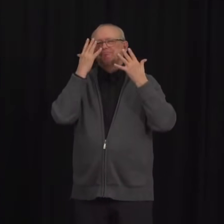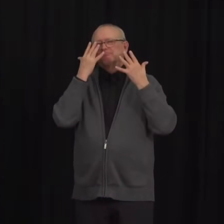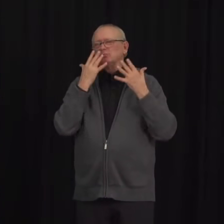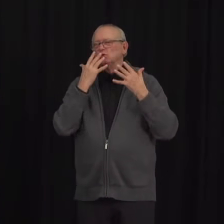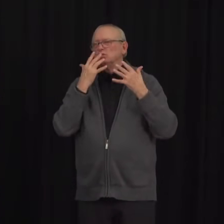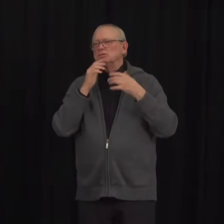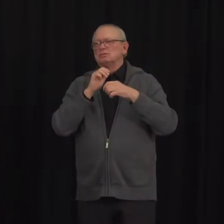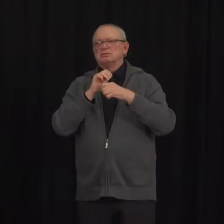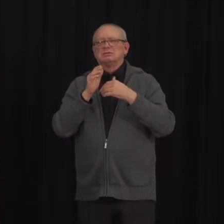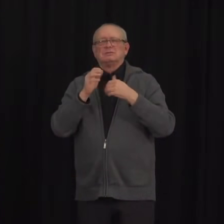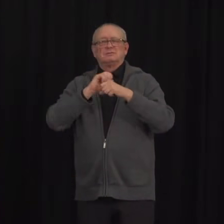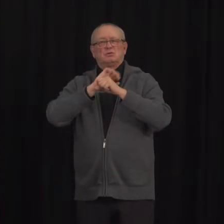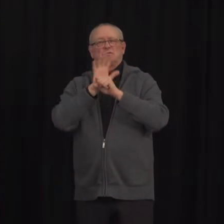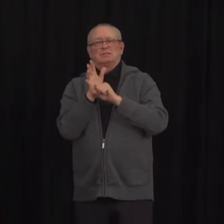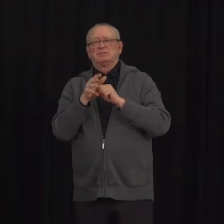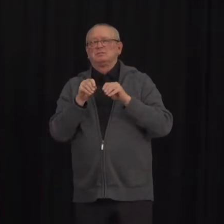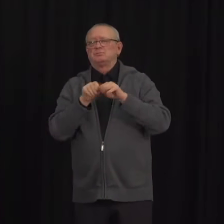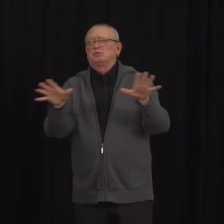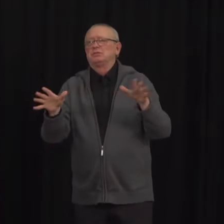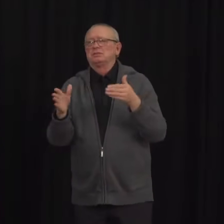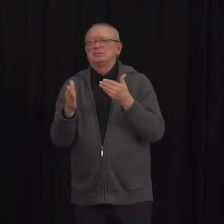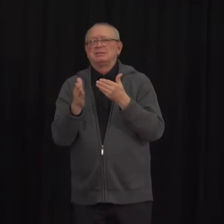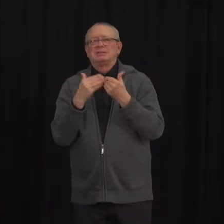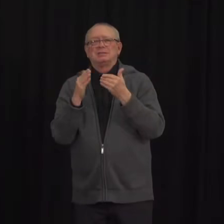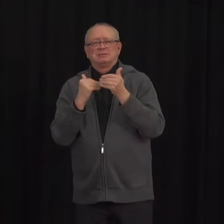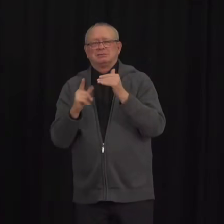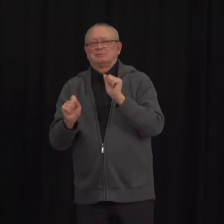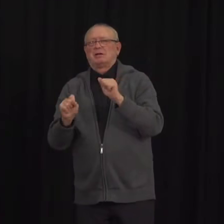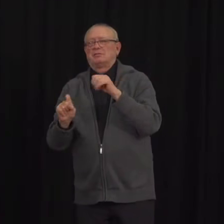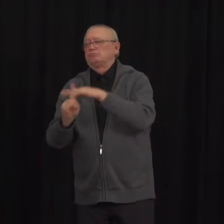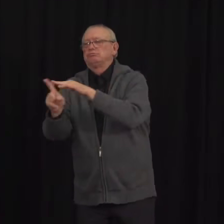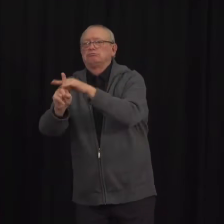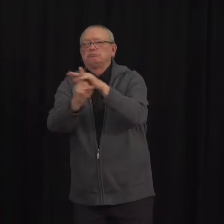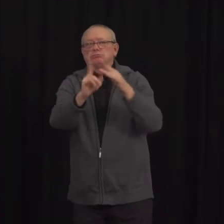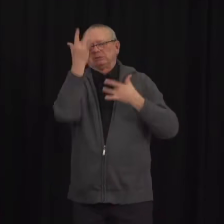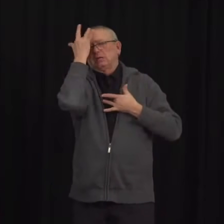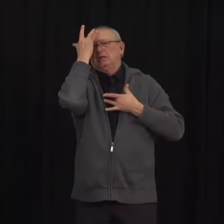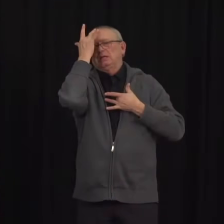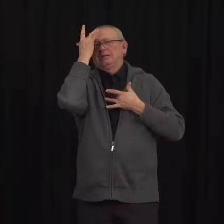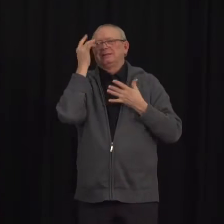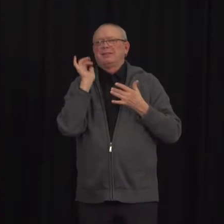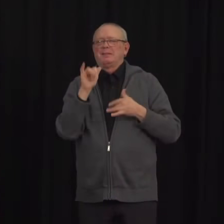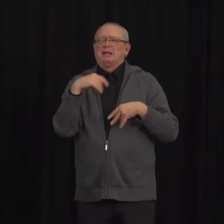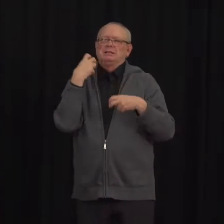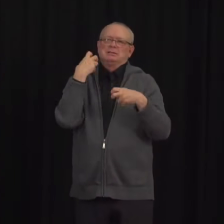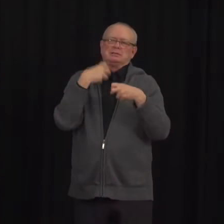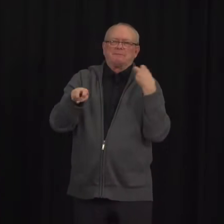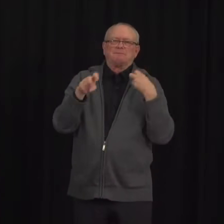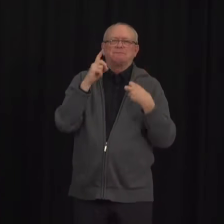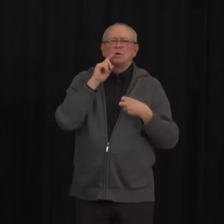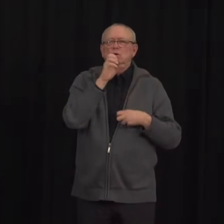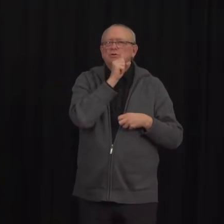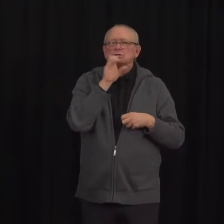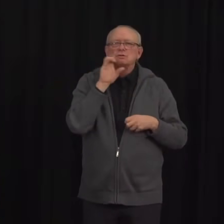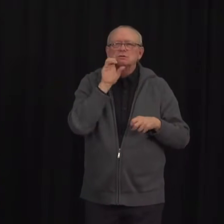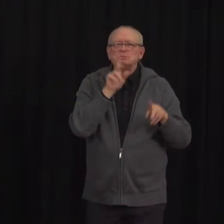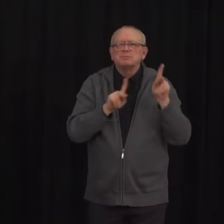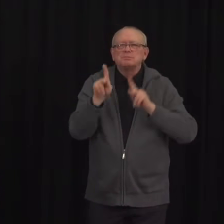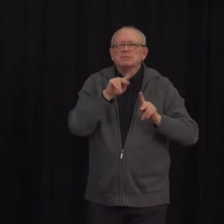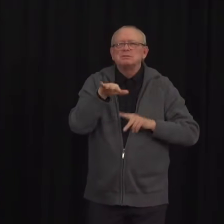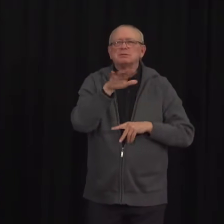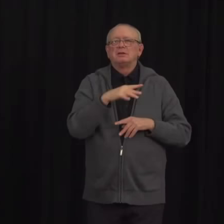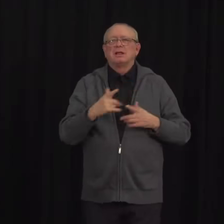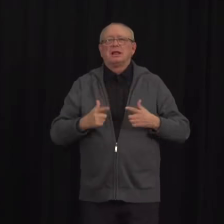spread before symptoms start, it makes it very challenging in these places when there's many people living together. But we